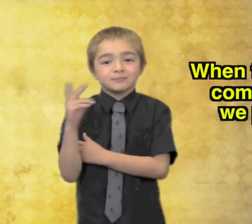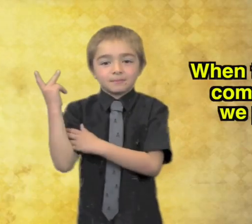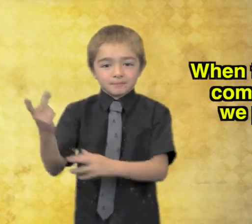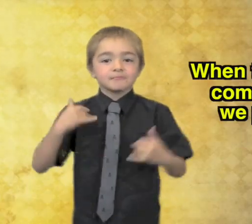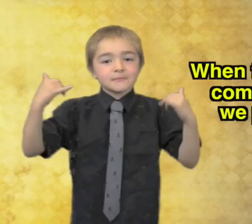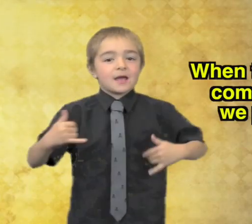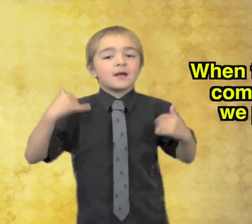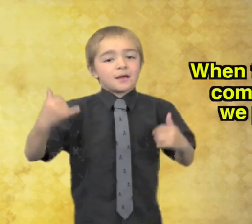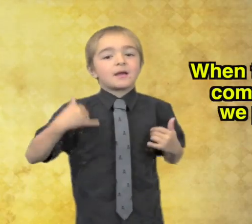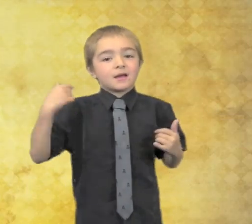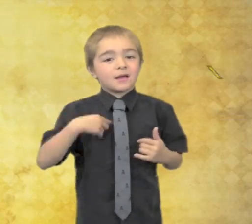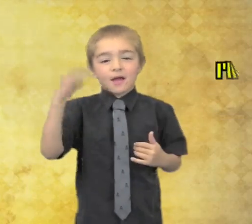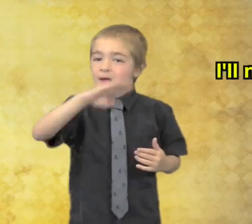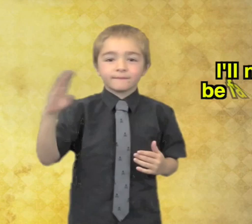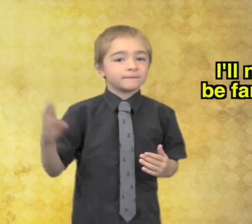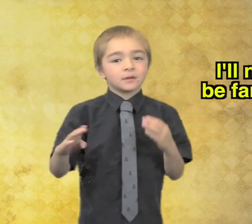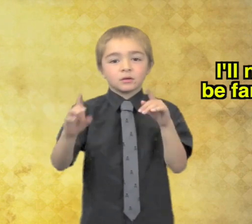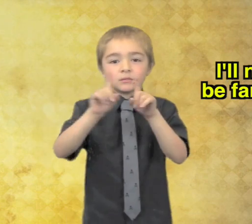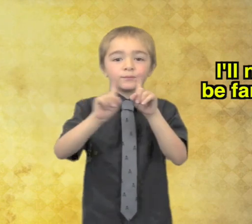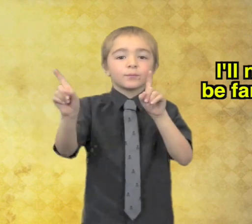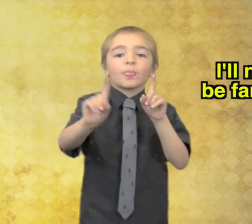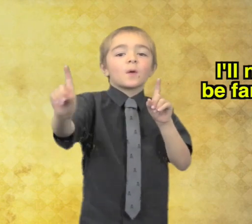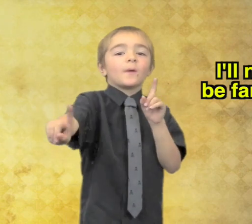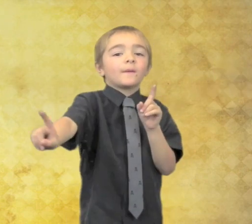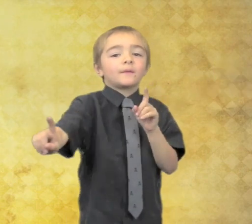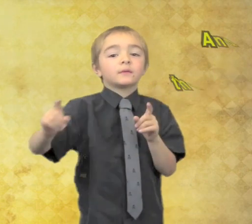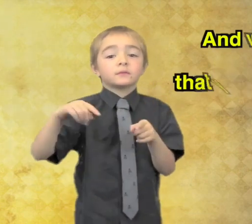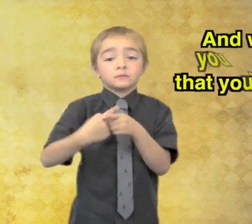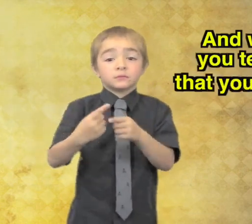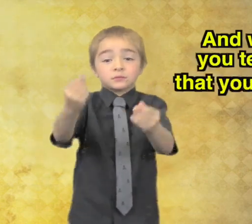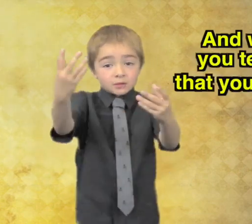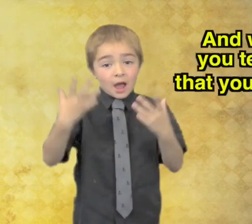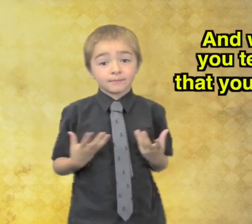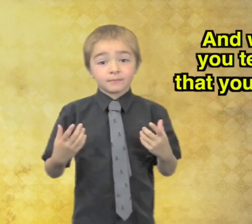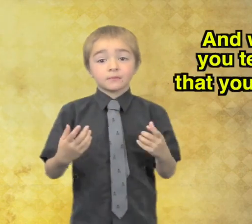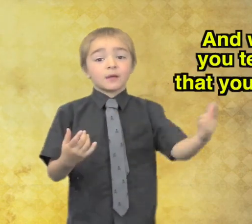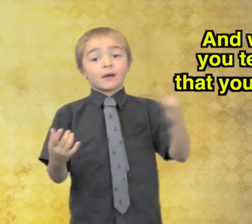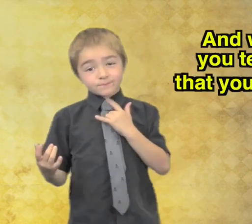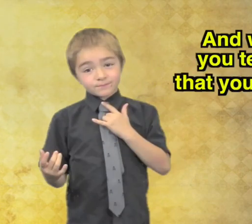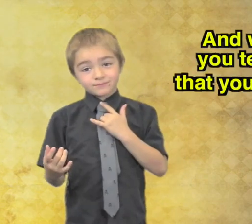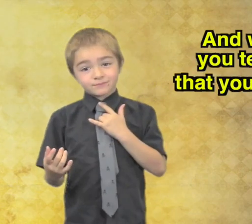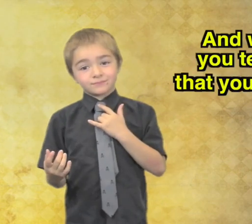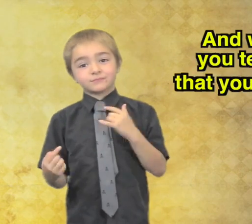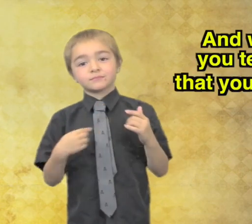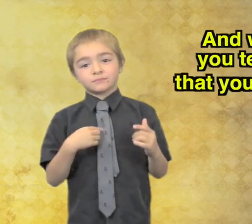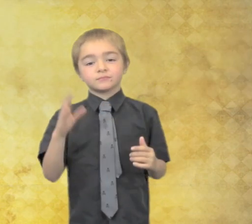play. I'll never be far away. And when you tell me that you love me,